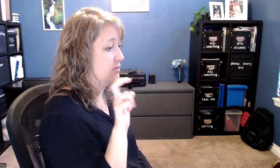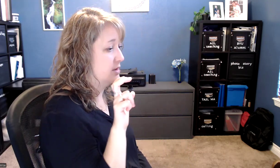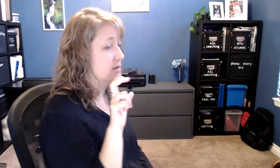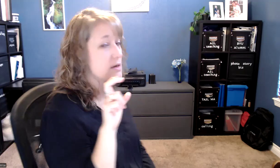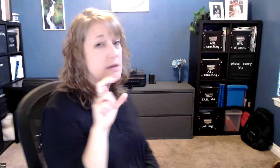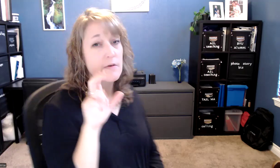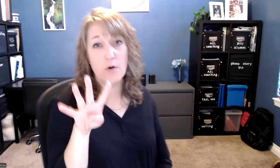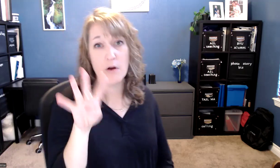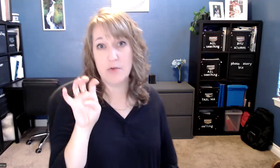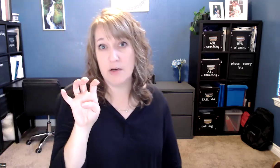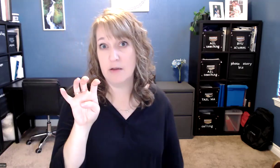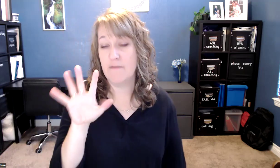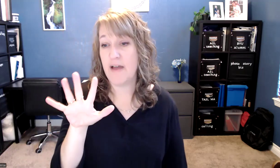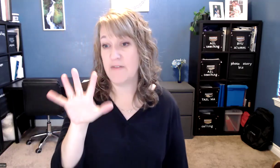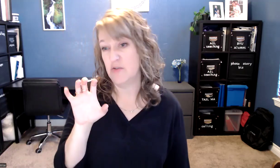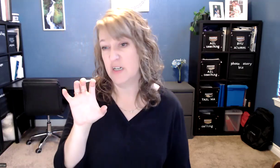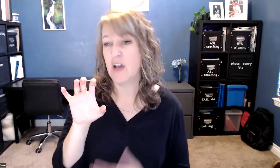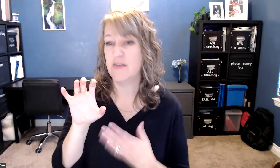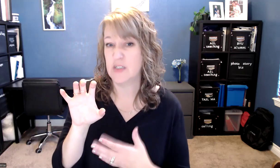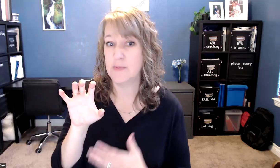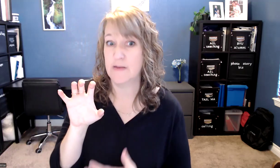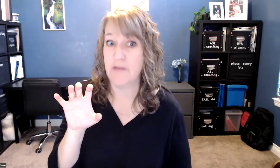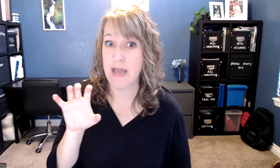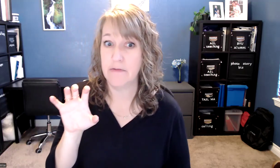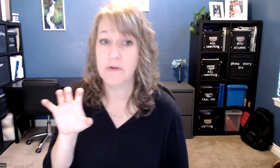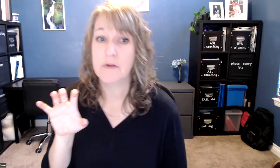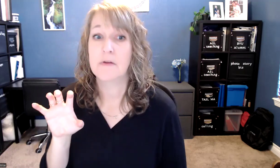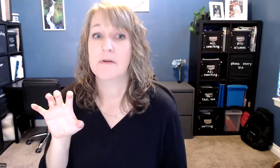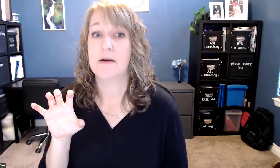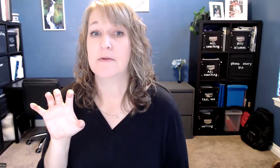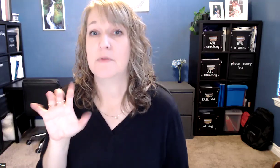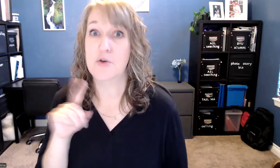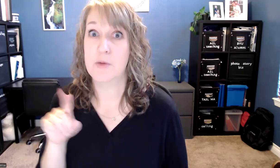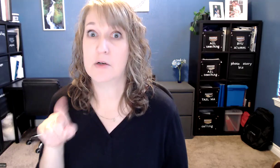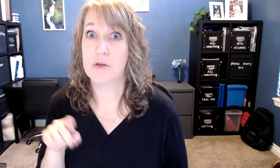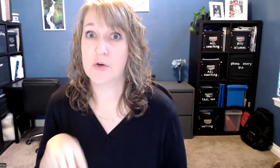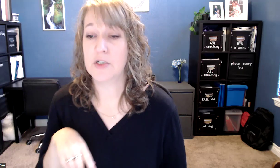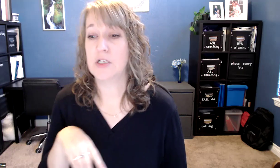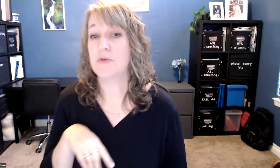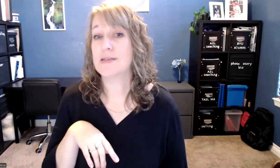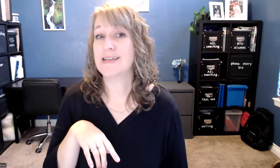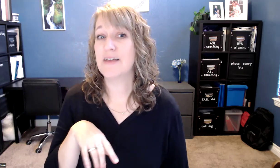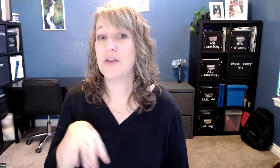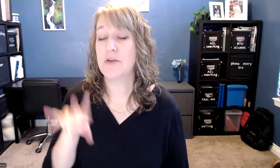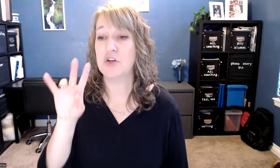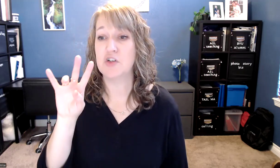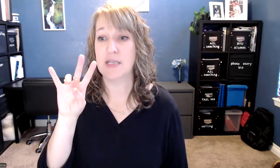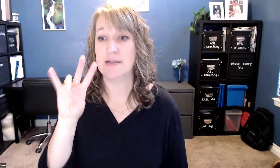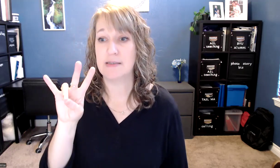300, 400, 500. It kind of stops at 5, the numerical incorporation. If you want to sign 700, you just sign